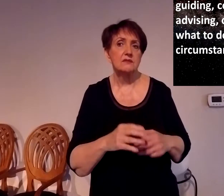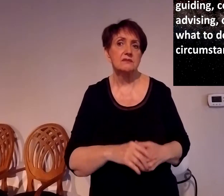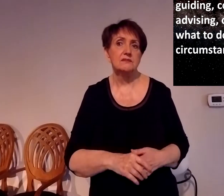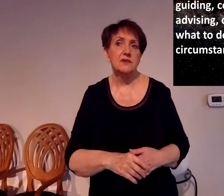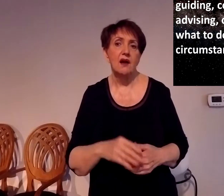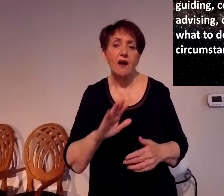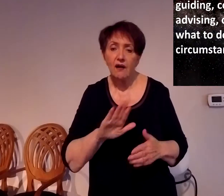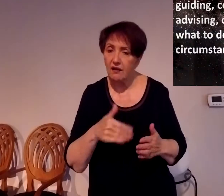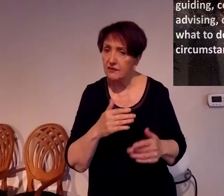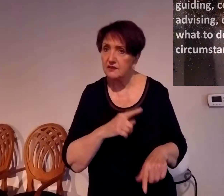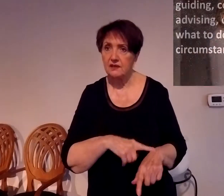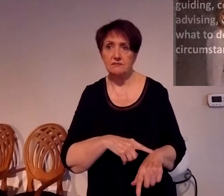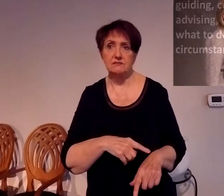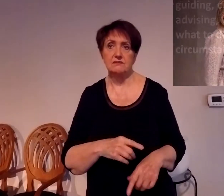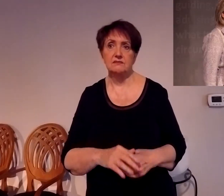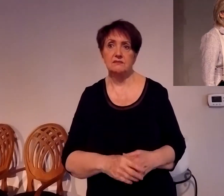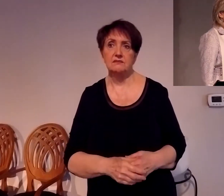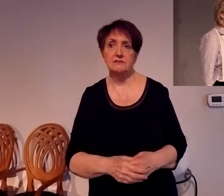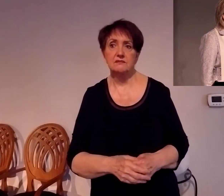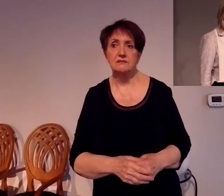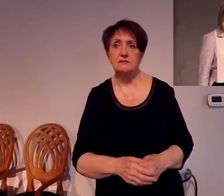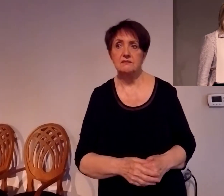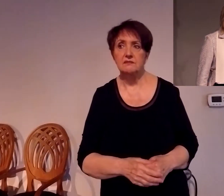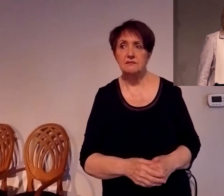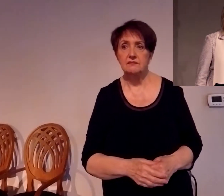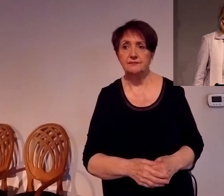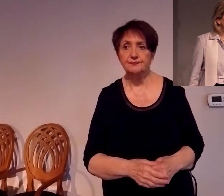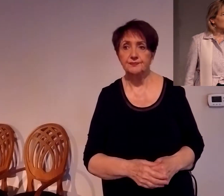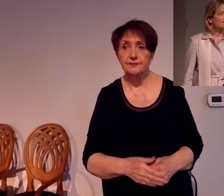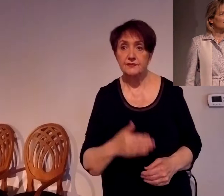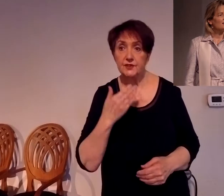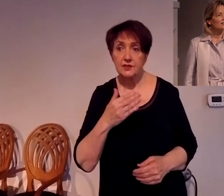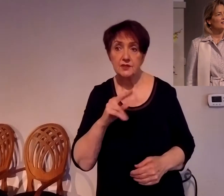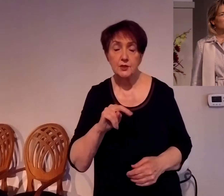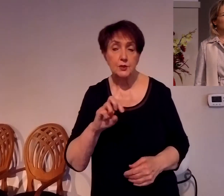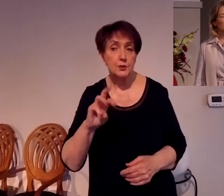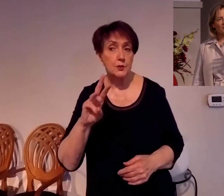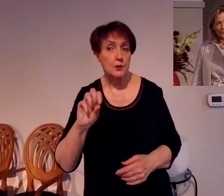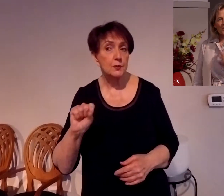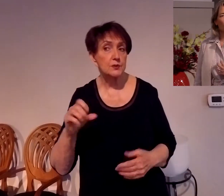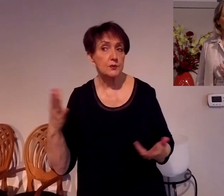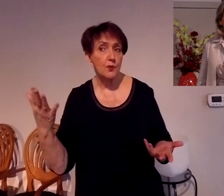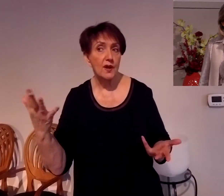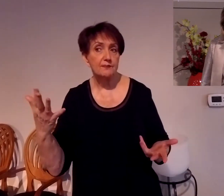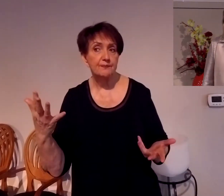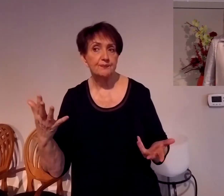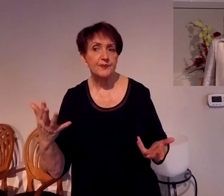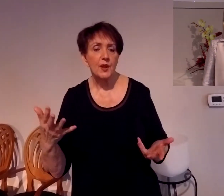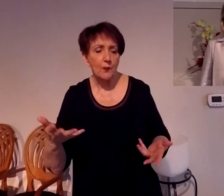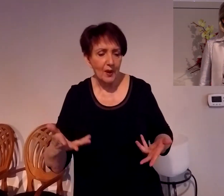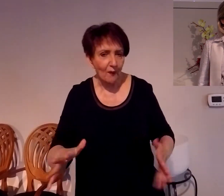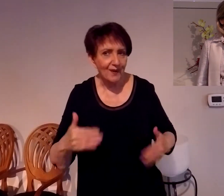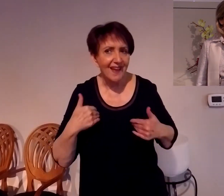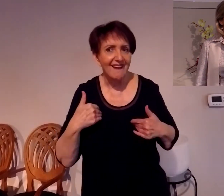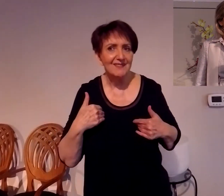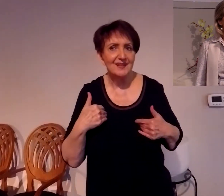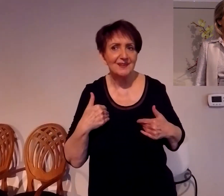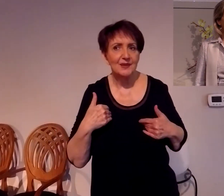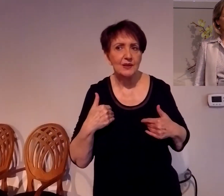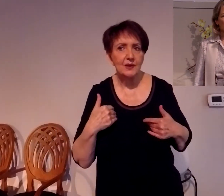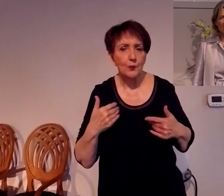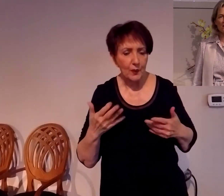time. The great news is is we already have that. We